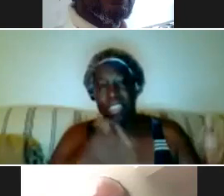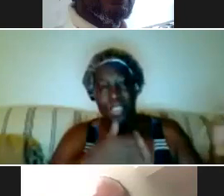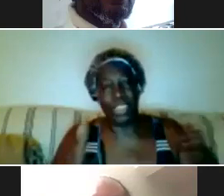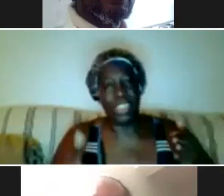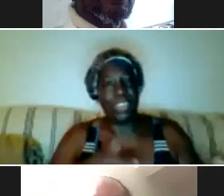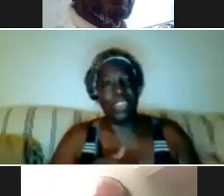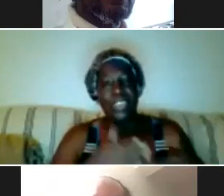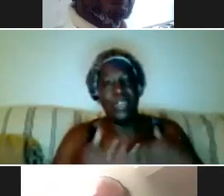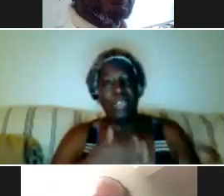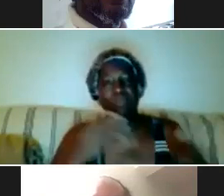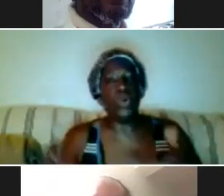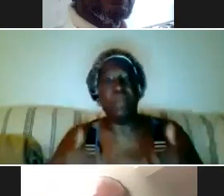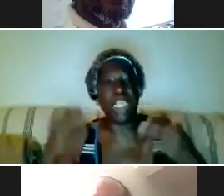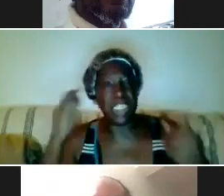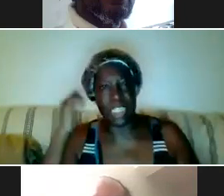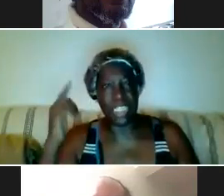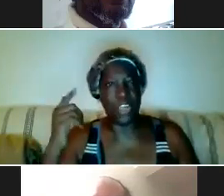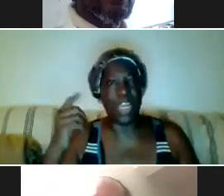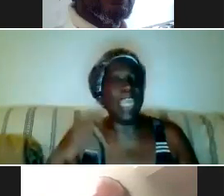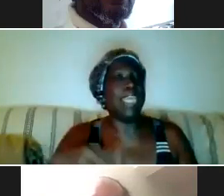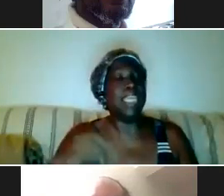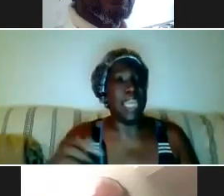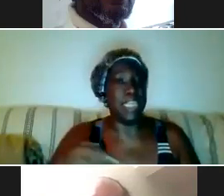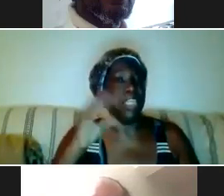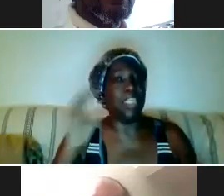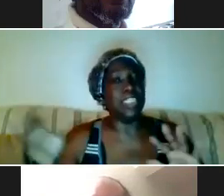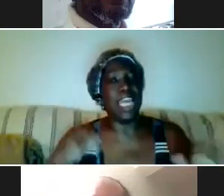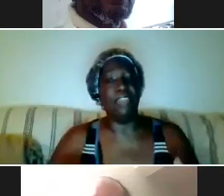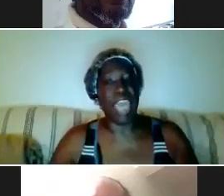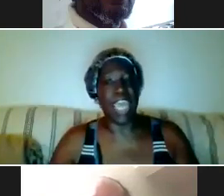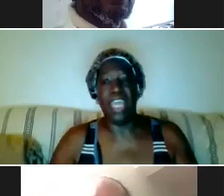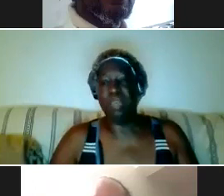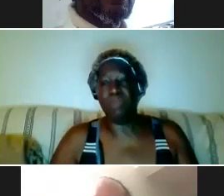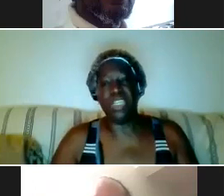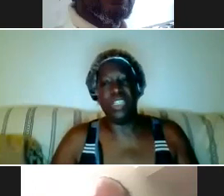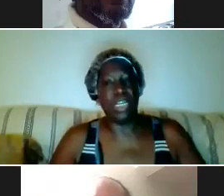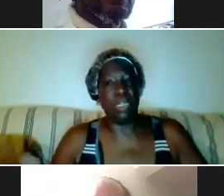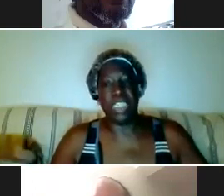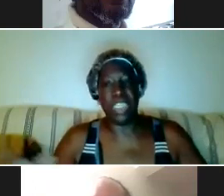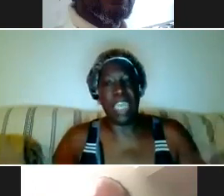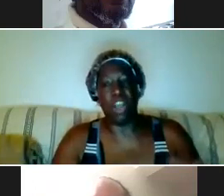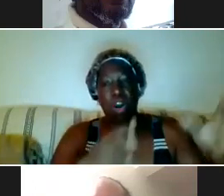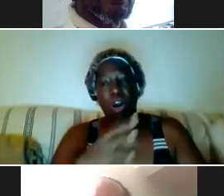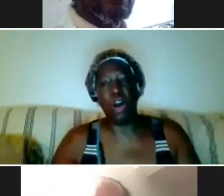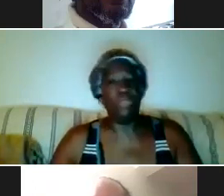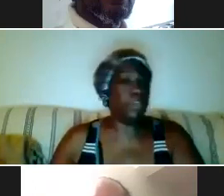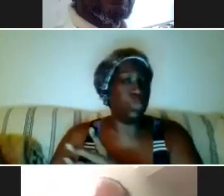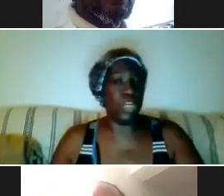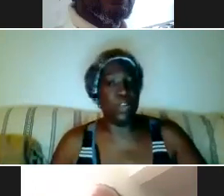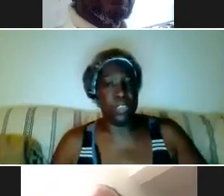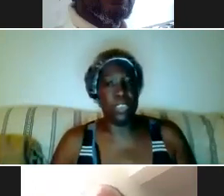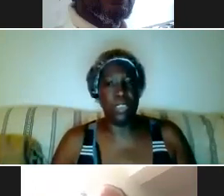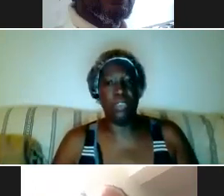see what you're saying. You can form a sentence in your head in A.S.L. and sign that, because you're not going to be signing all